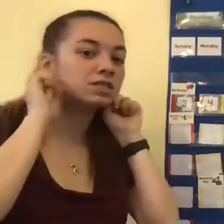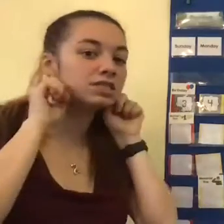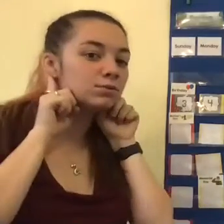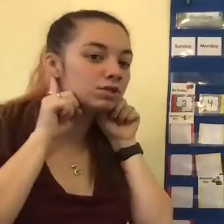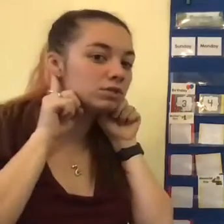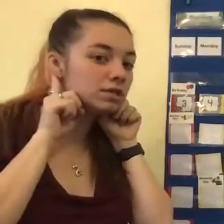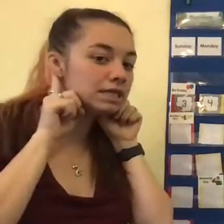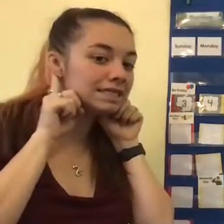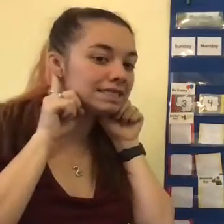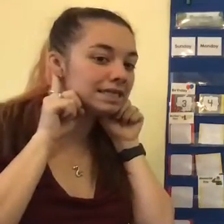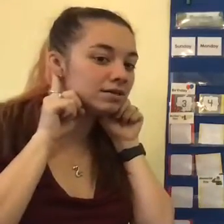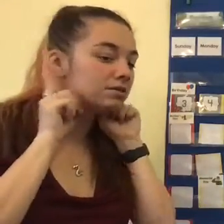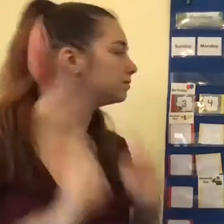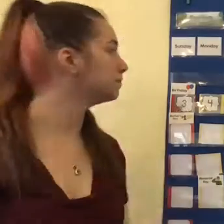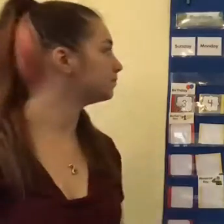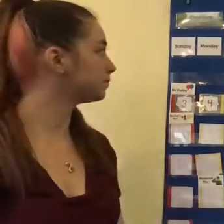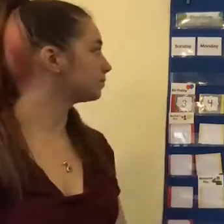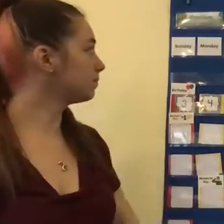listen with your listening ears.